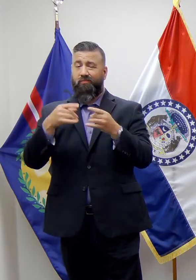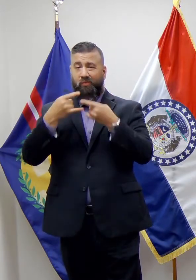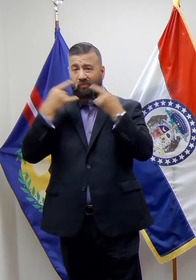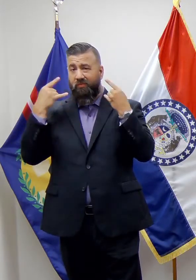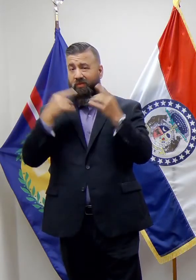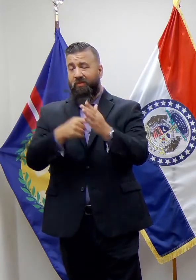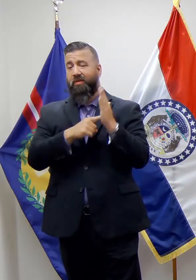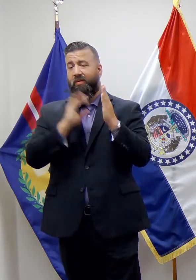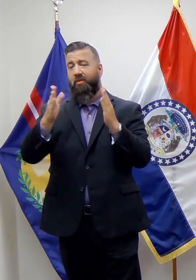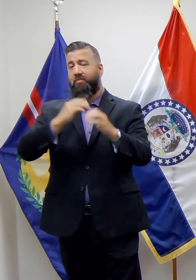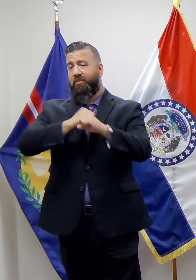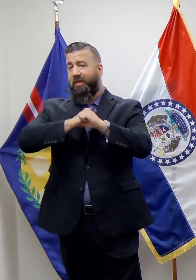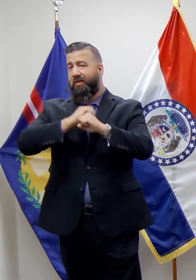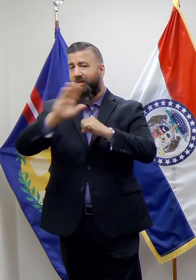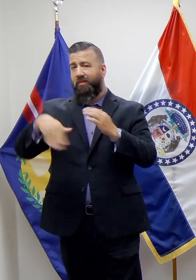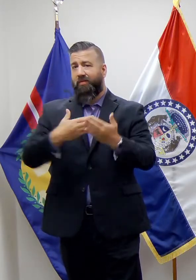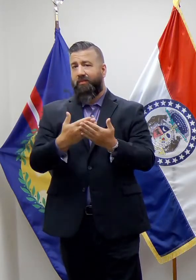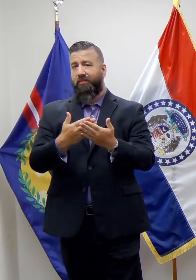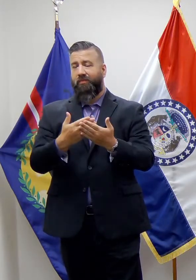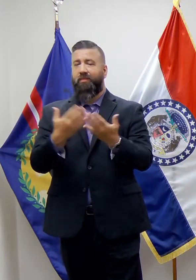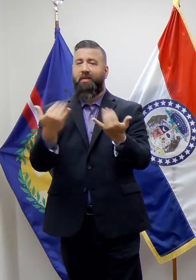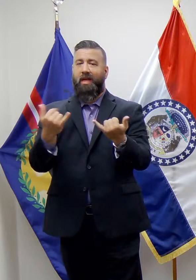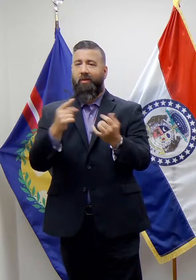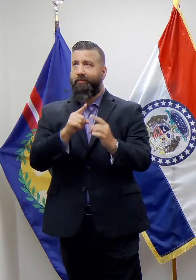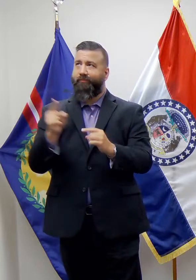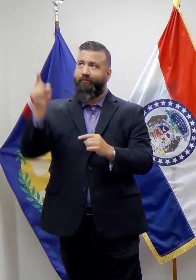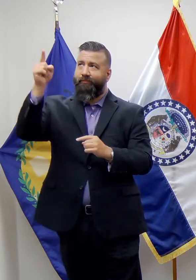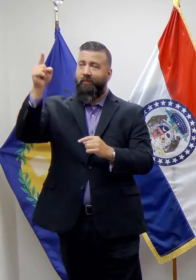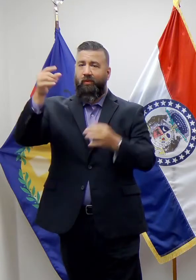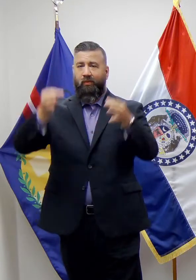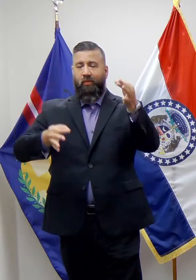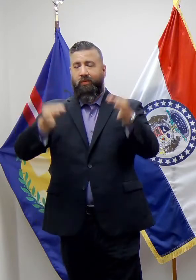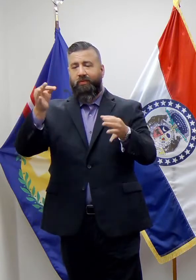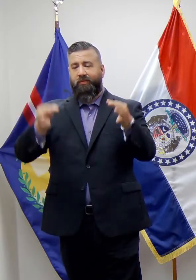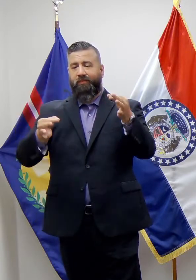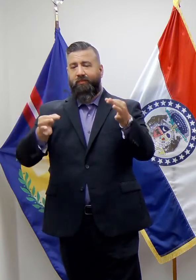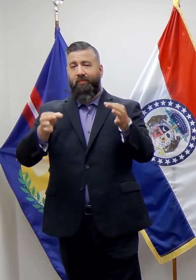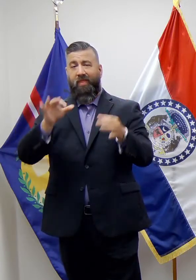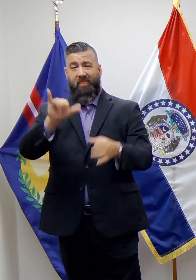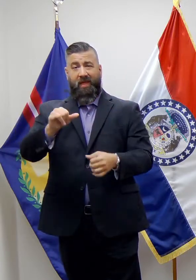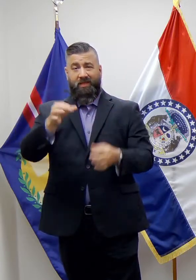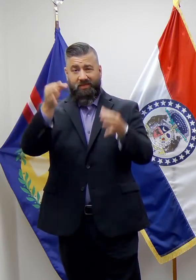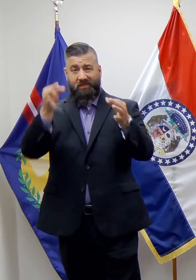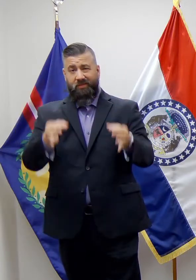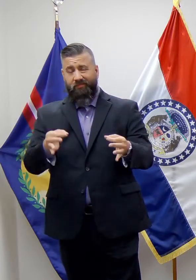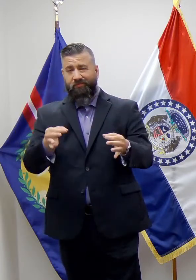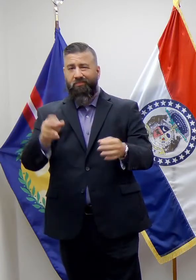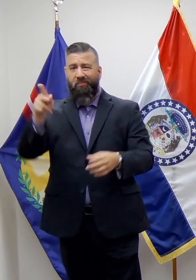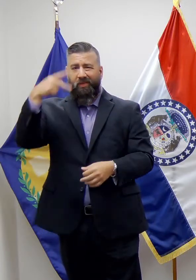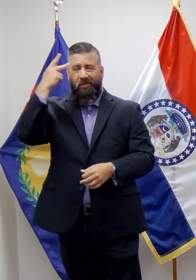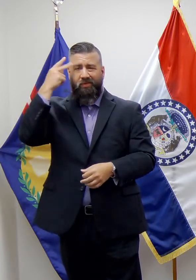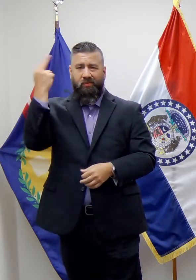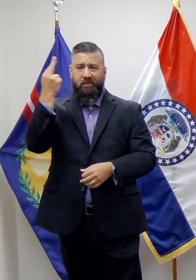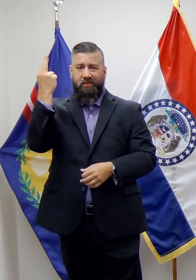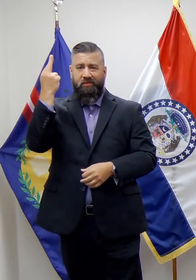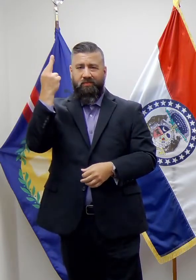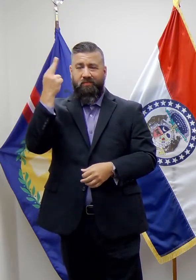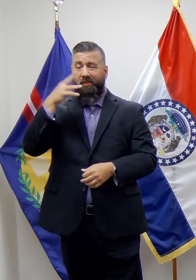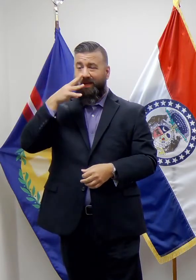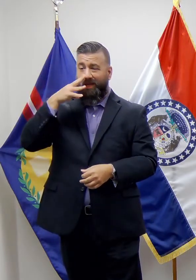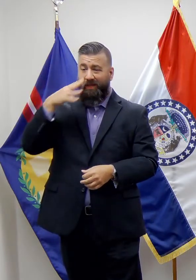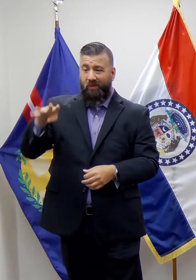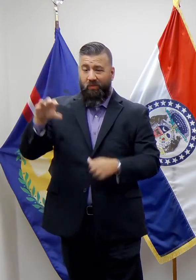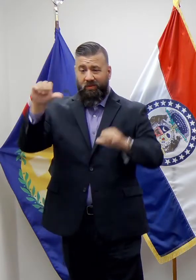Now we wait for the courts to rule. This was solely a political decision that ignored the advice of medical experts, guidance